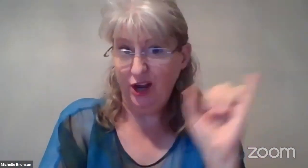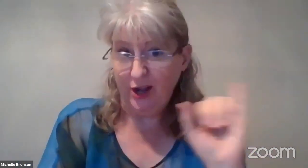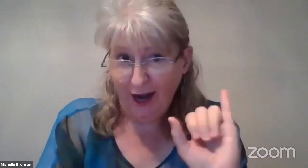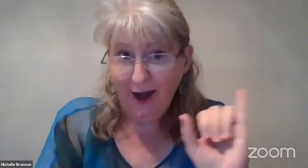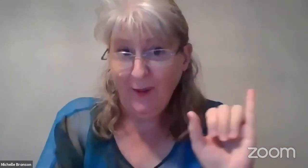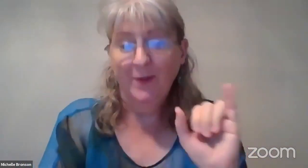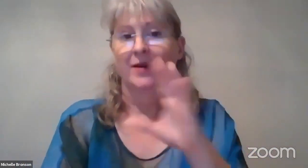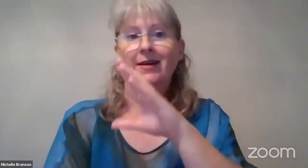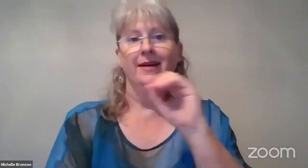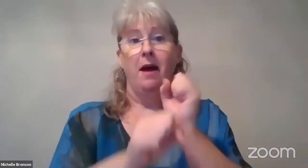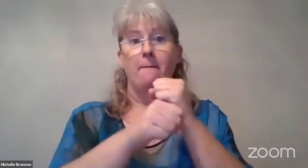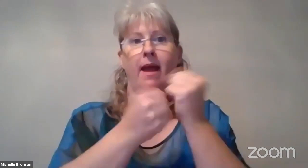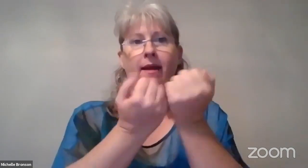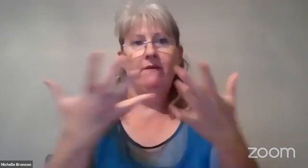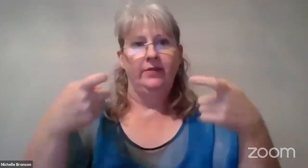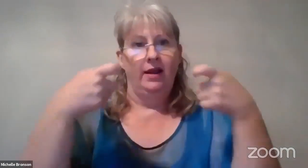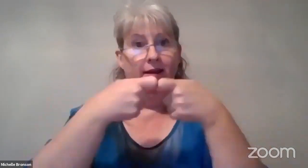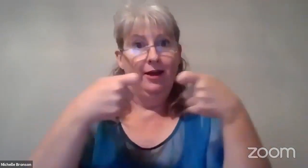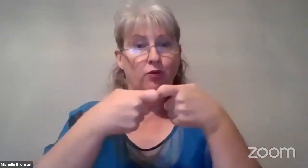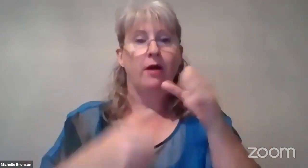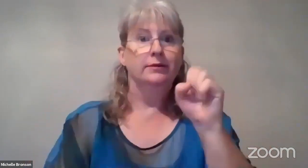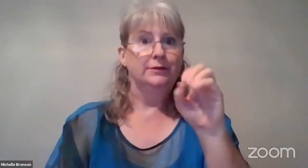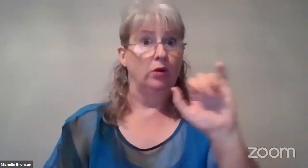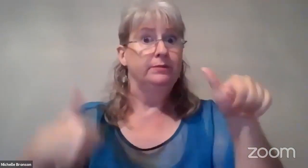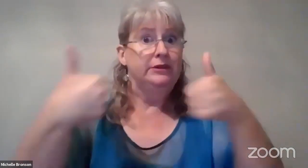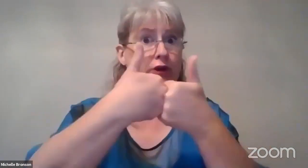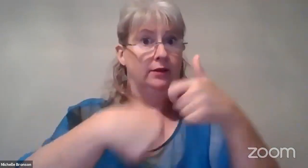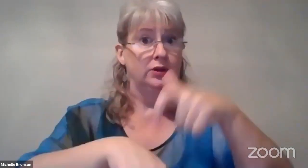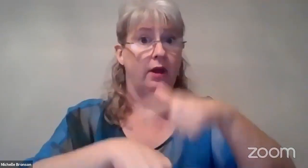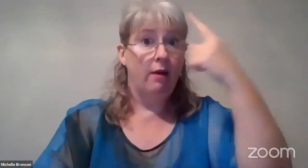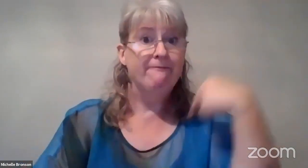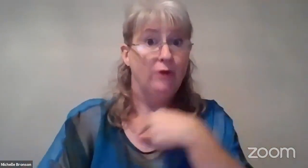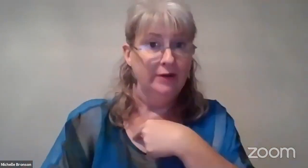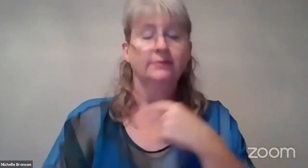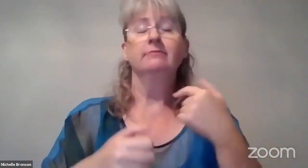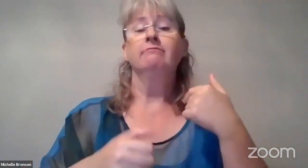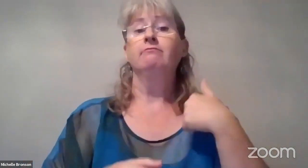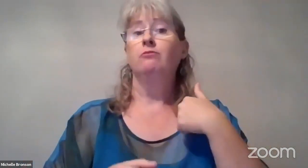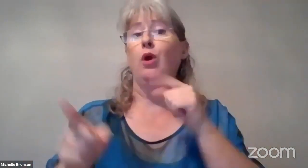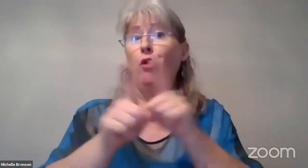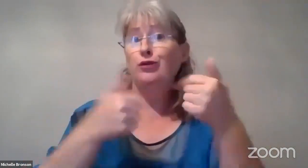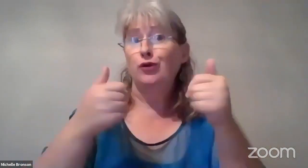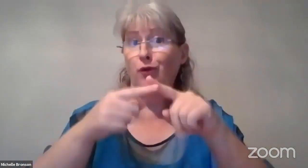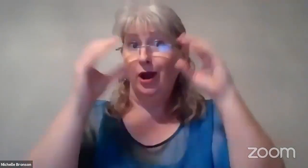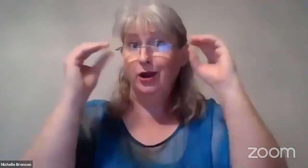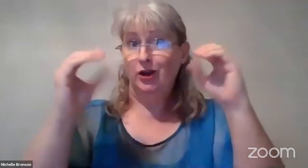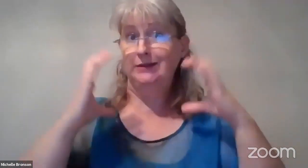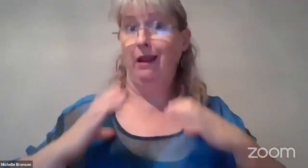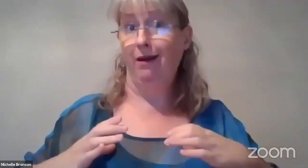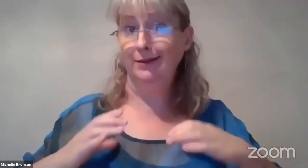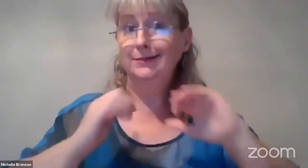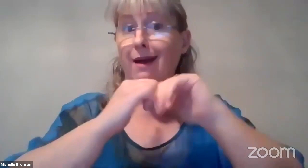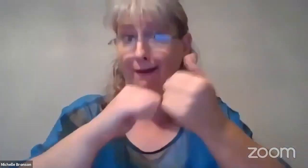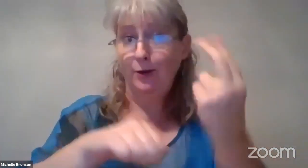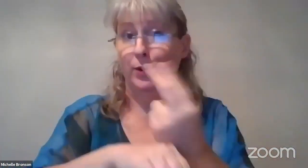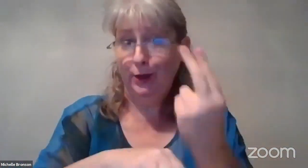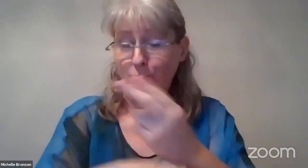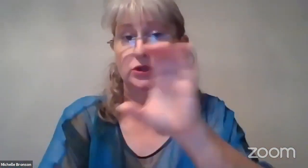via Zoom. Many of us had to learn the technology ourselves. And so it's been a challenging time. And at